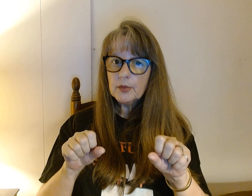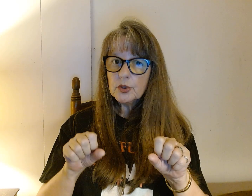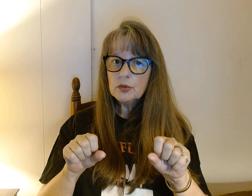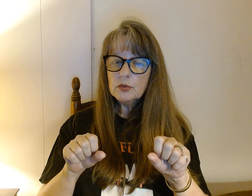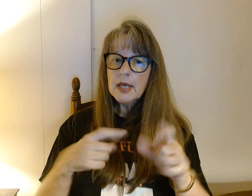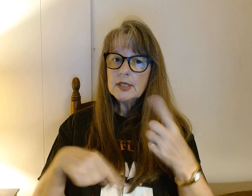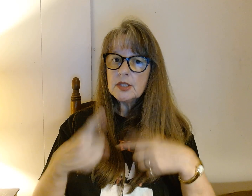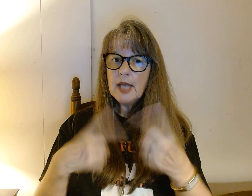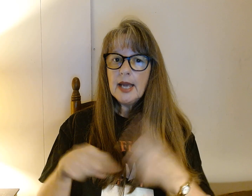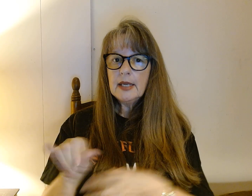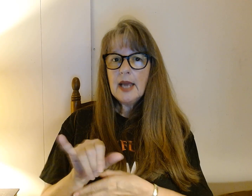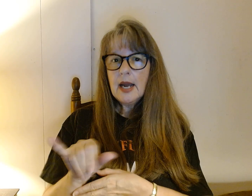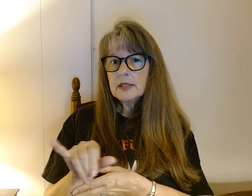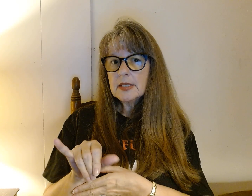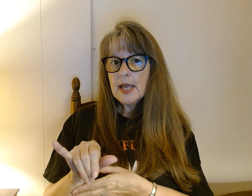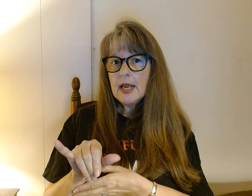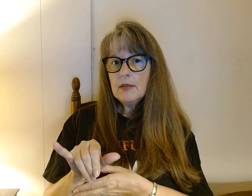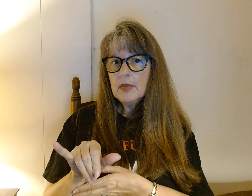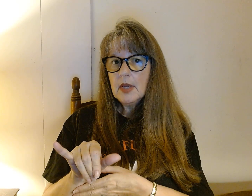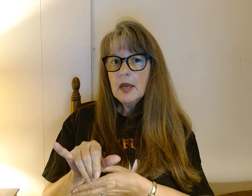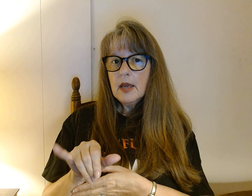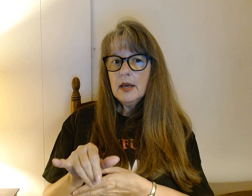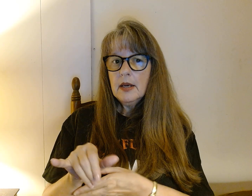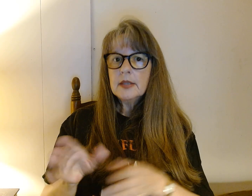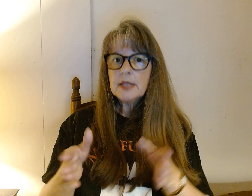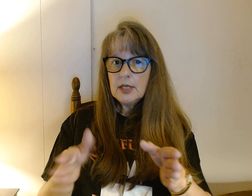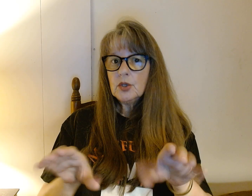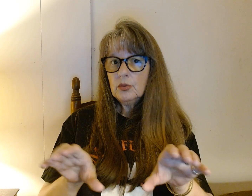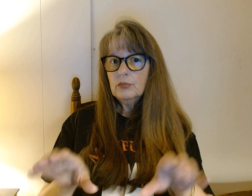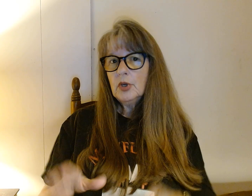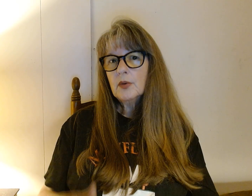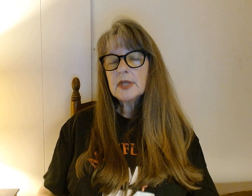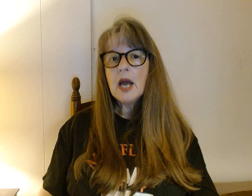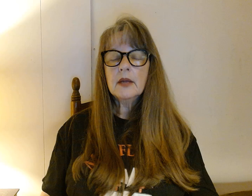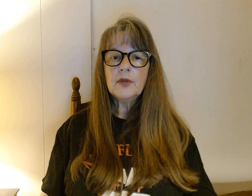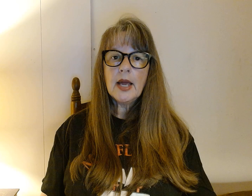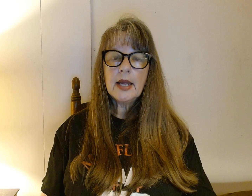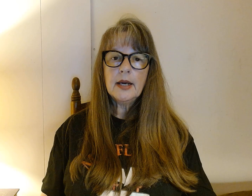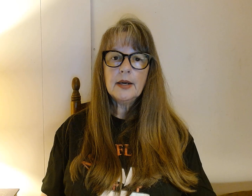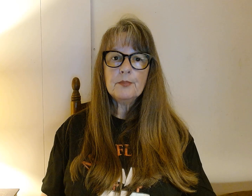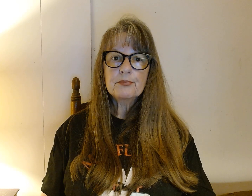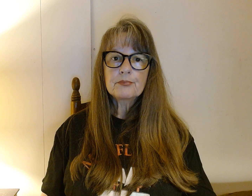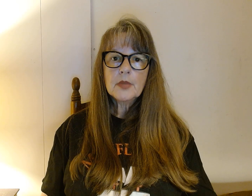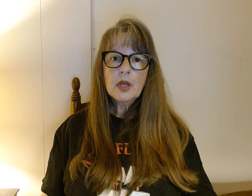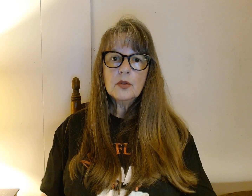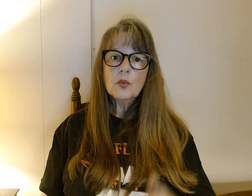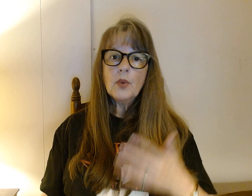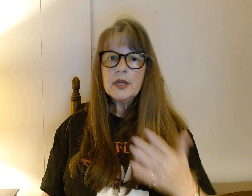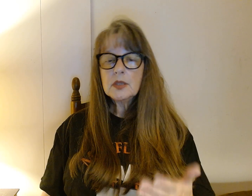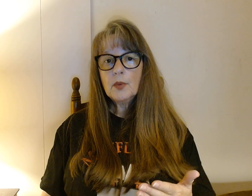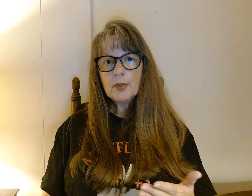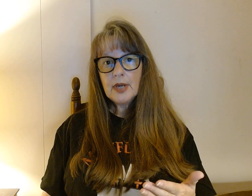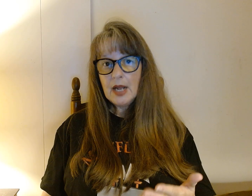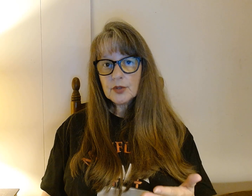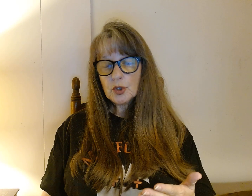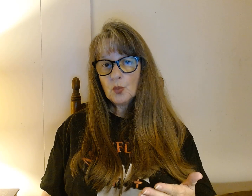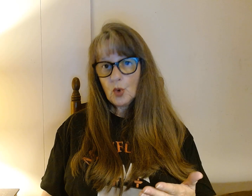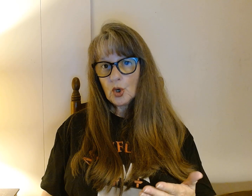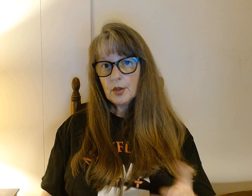to sign kind of the same as they do. It's kind of like the way someone pronounces a word. So